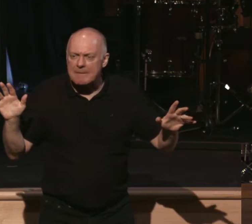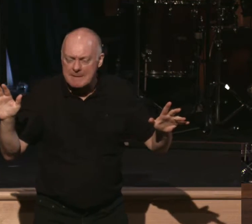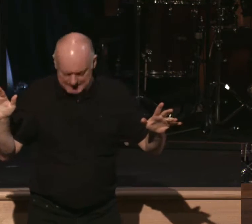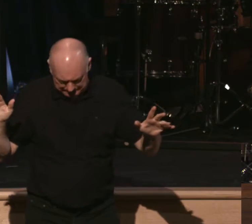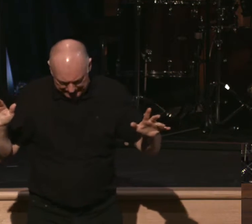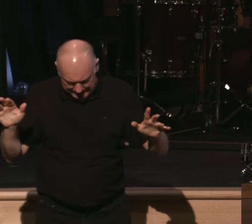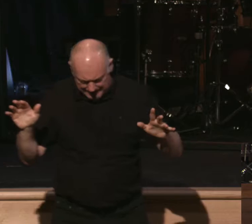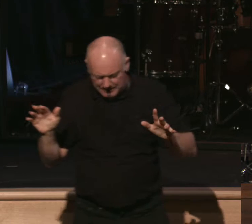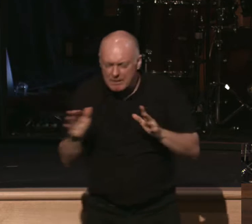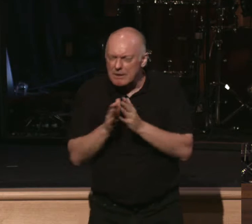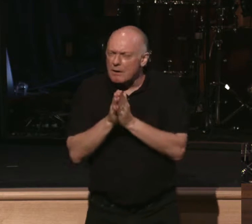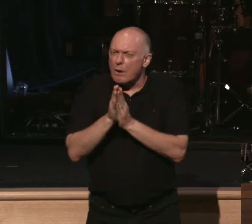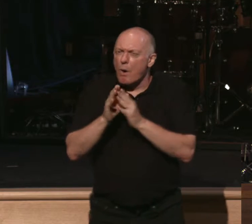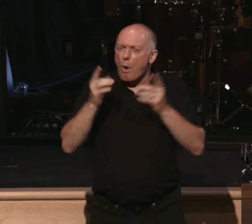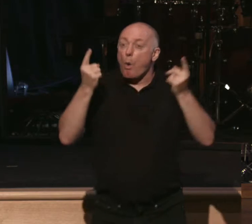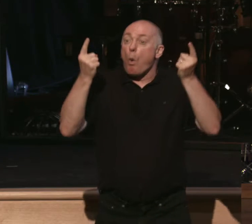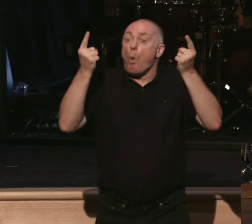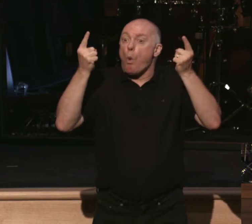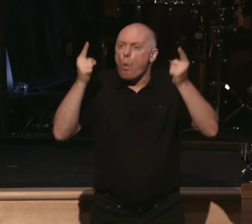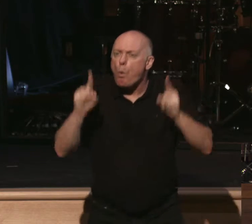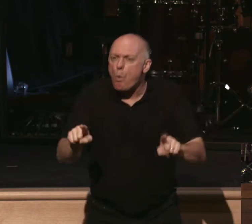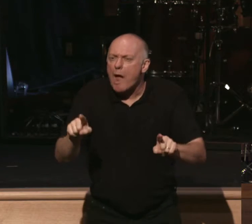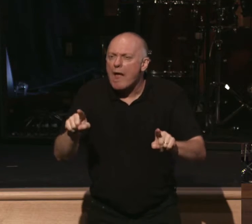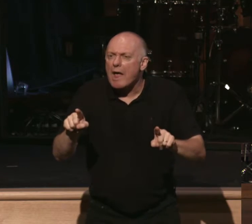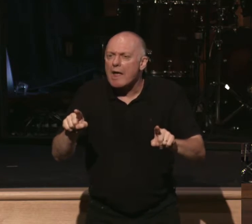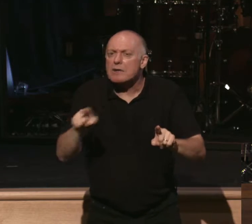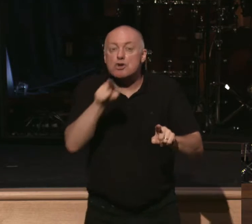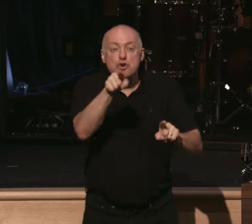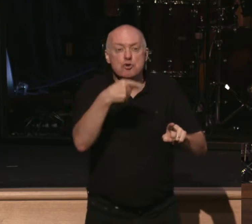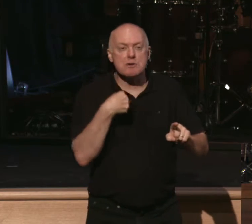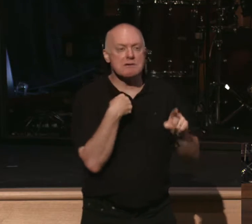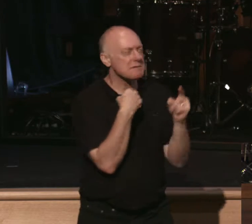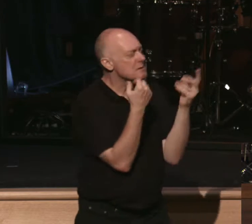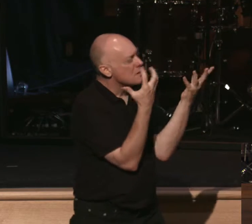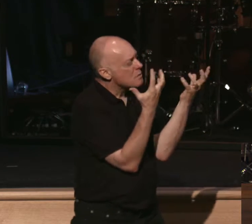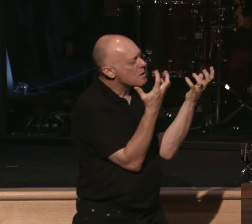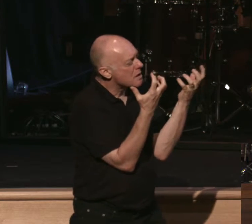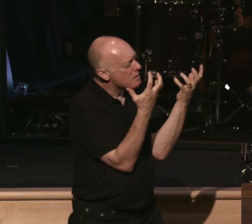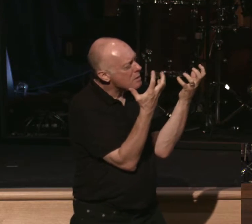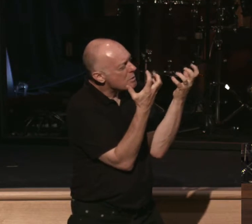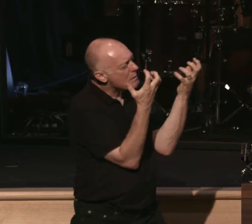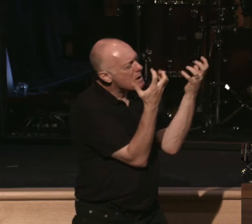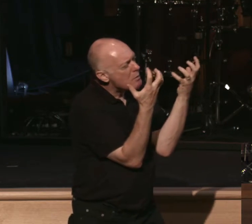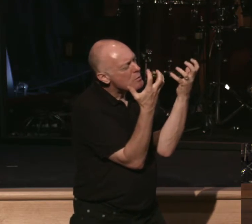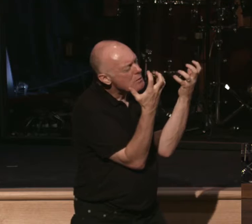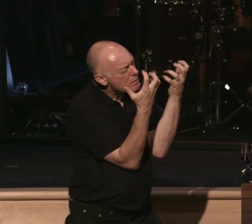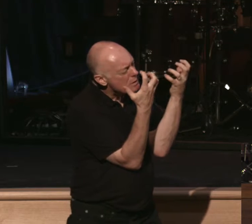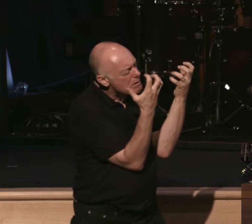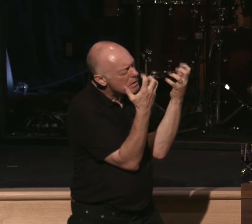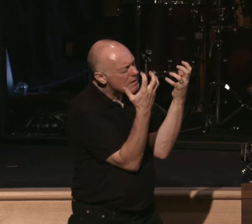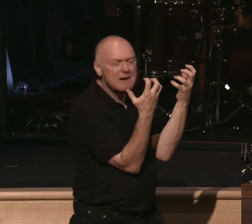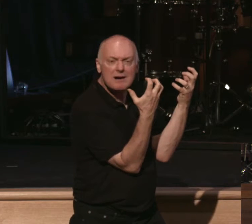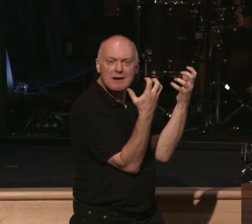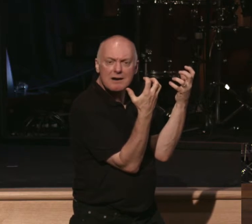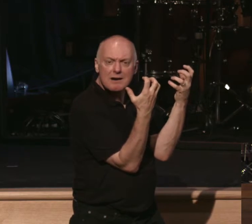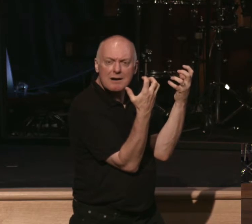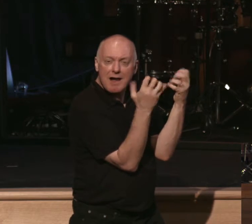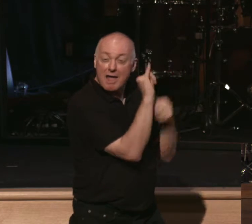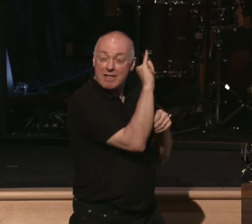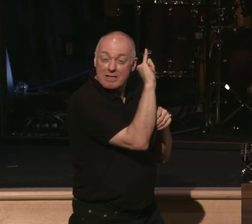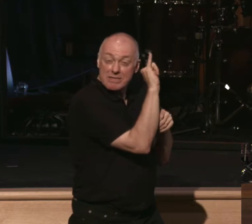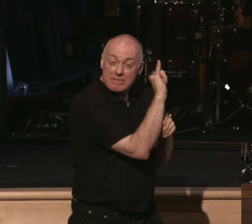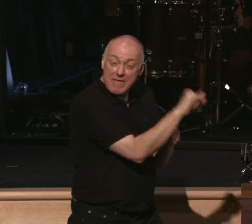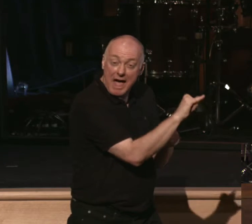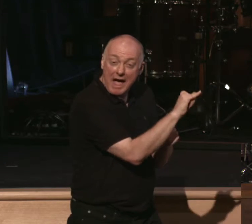And whenever there is lust, whenever we are lusting after something, that